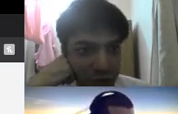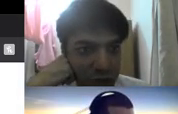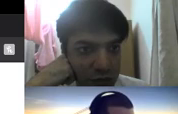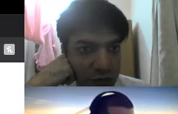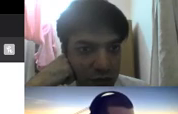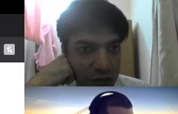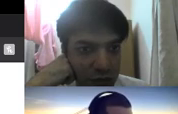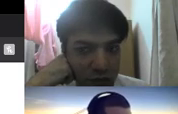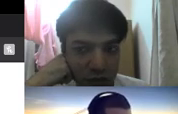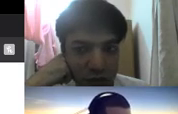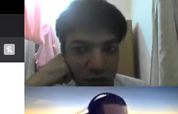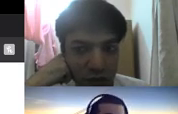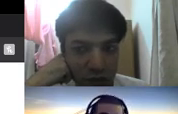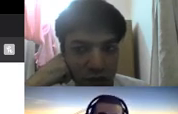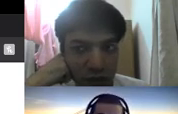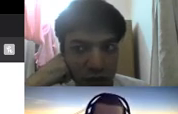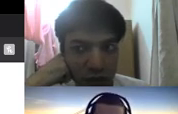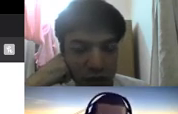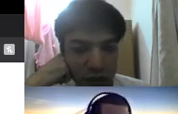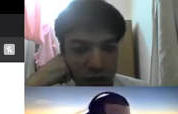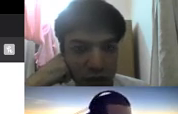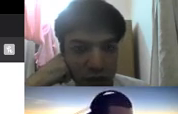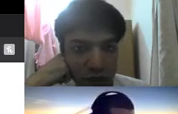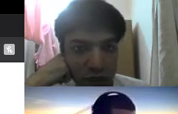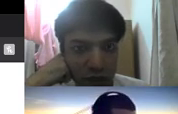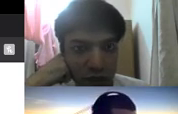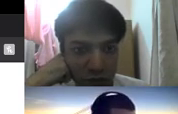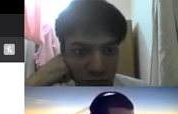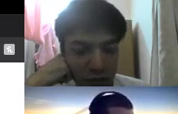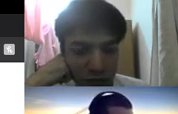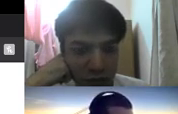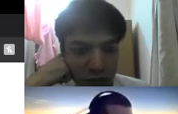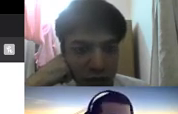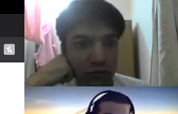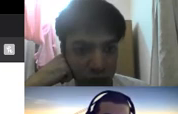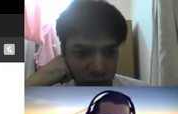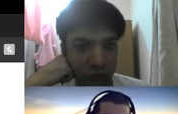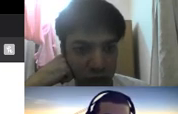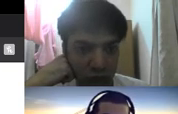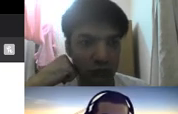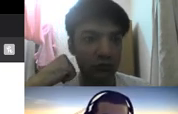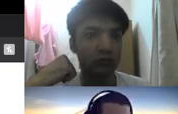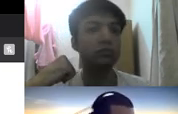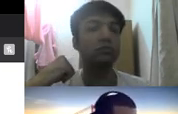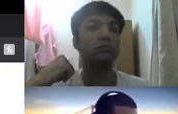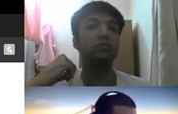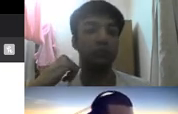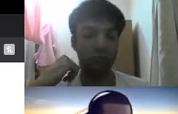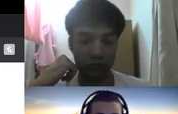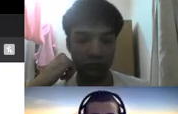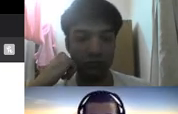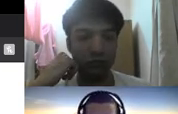So today I want to actually talk about this publication. As I said before, it was published as a long paper in